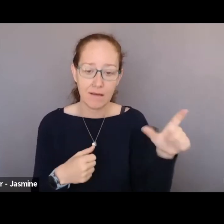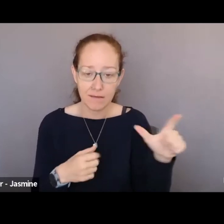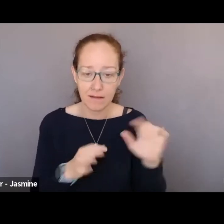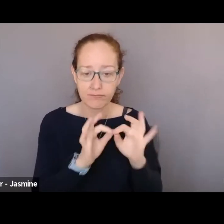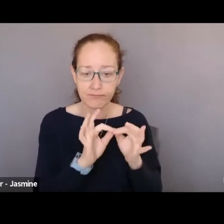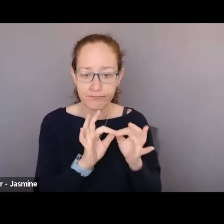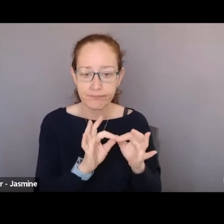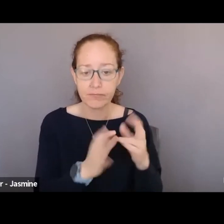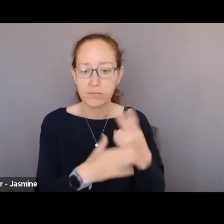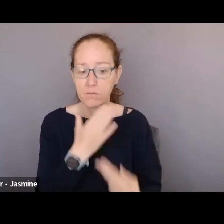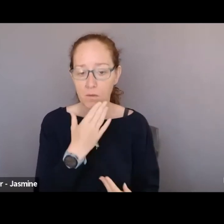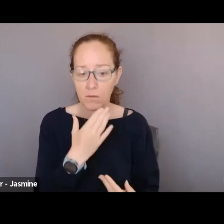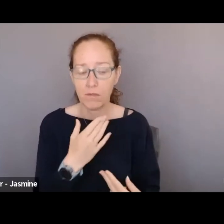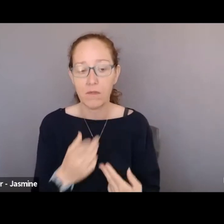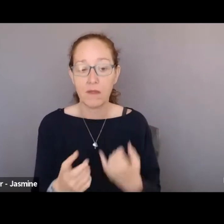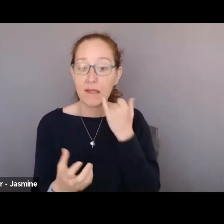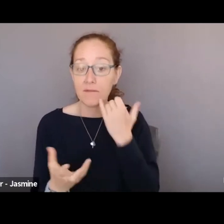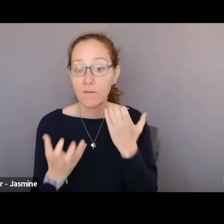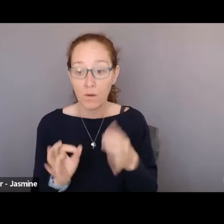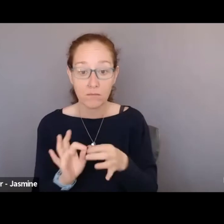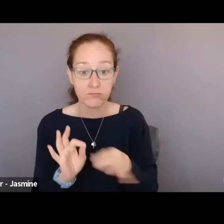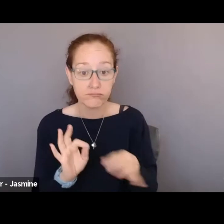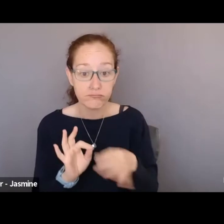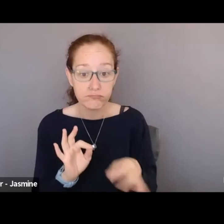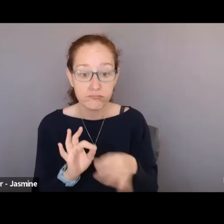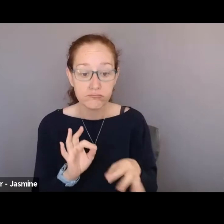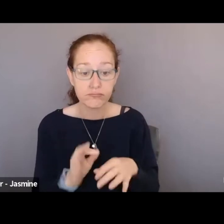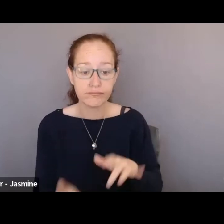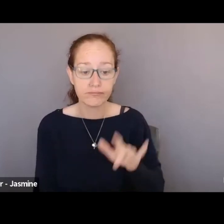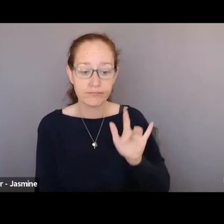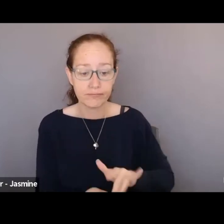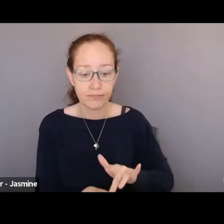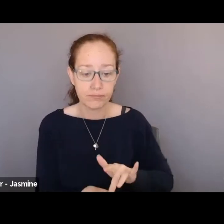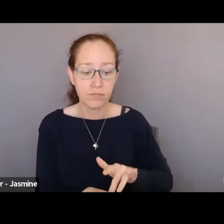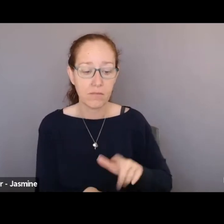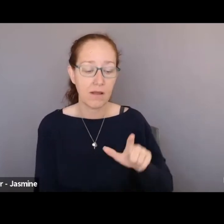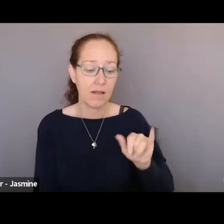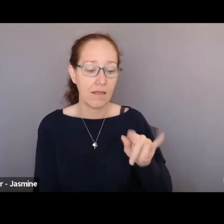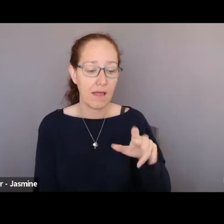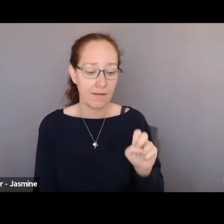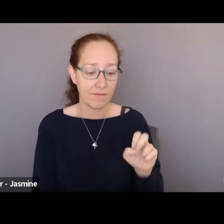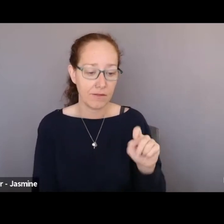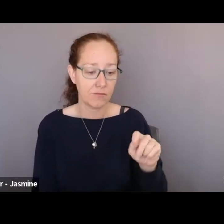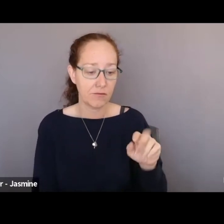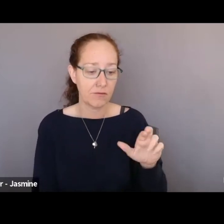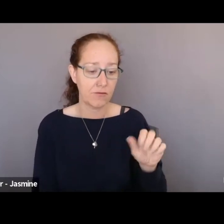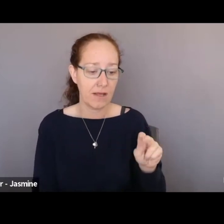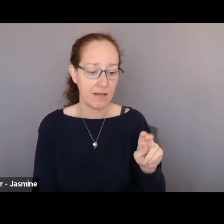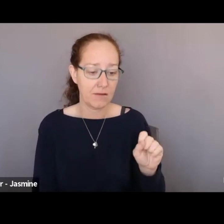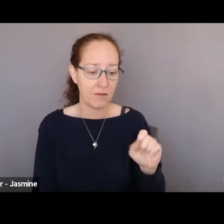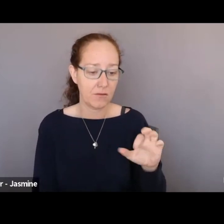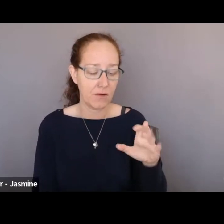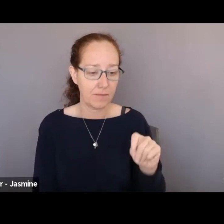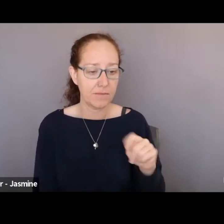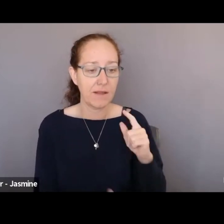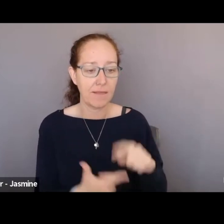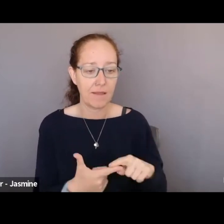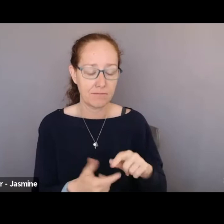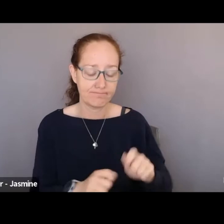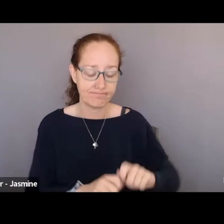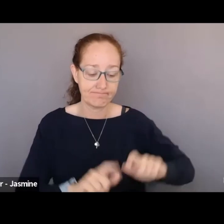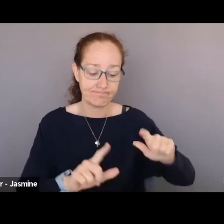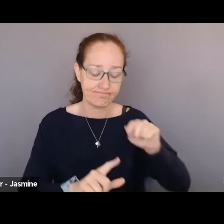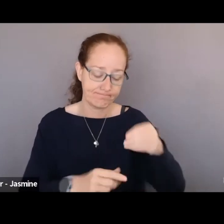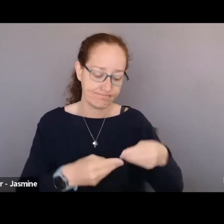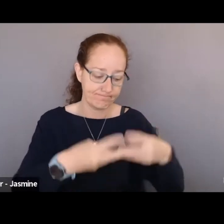live transcript button on your toolbar and select show subtitles. We will be spotlighting interpreters, but I invite you,